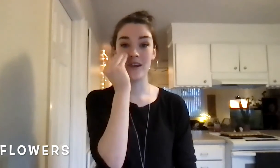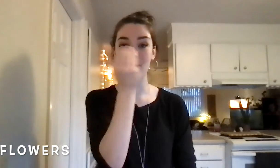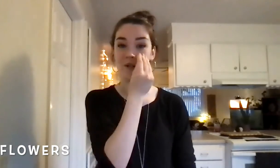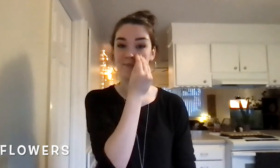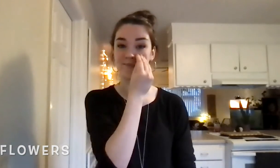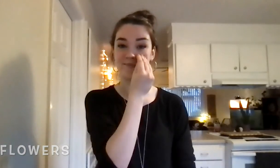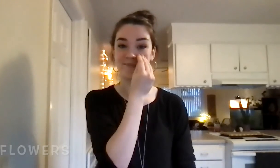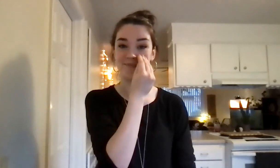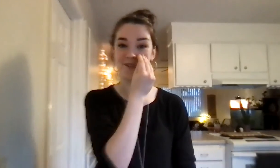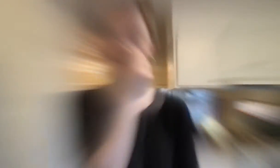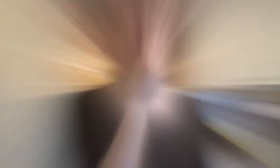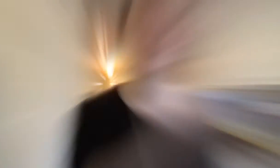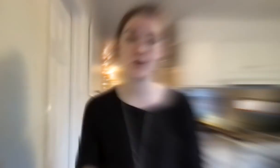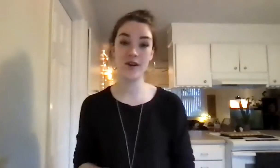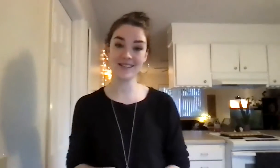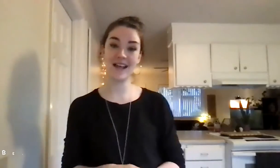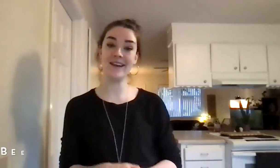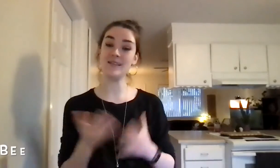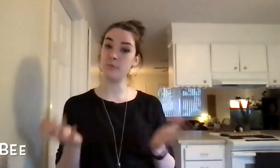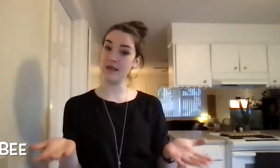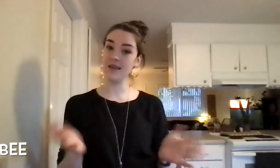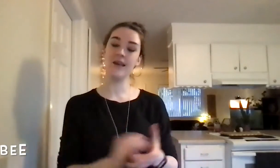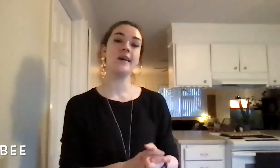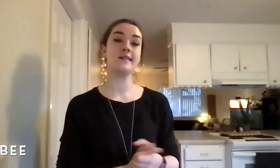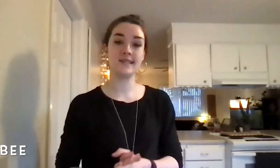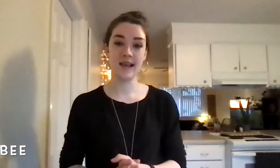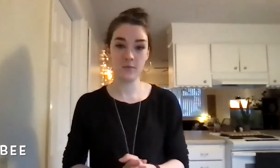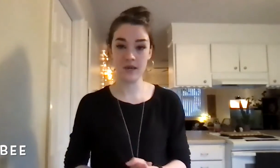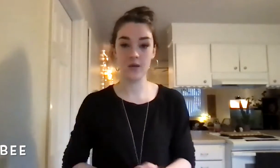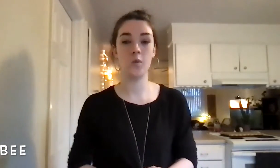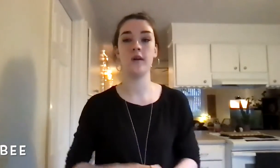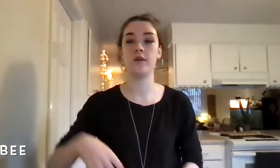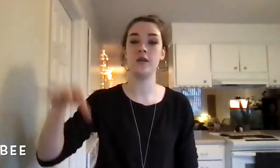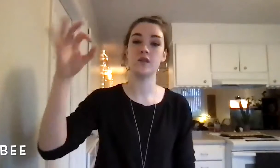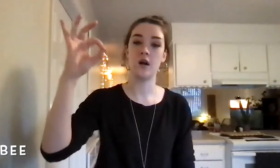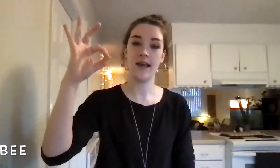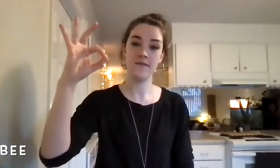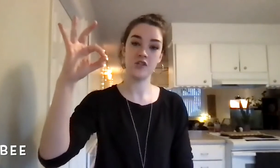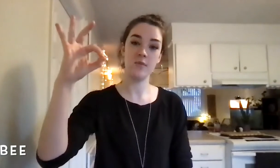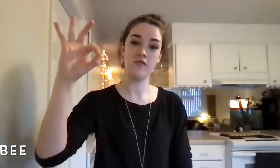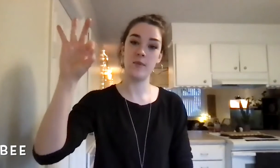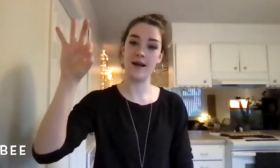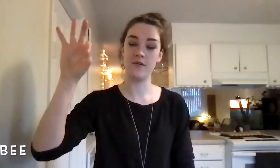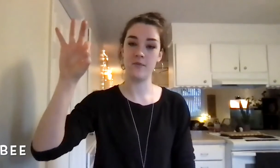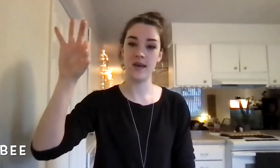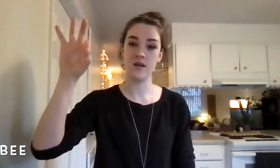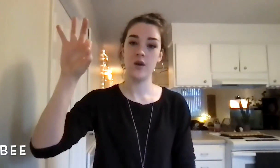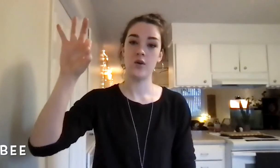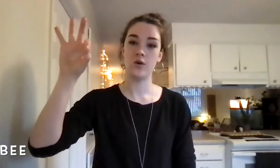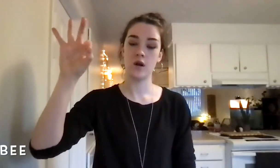Flower. Awesome. So our next sign is B. And to sign B, we are going to use our F shape from our alphabet, or our